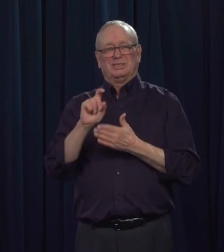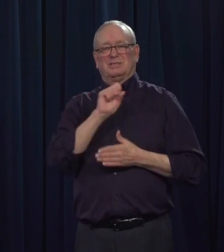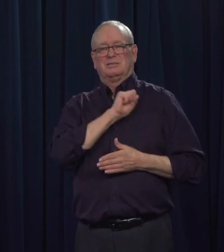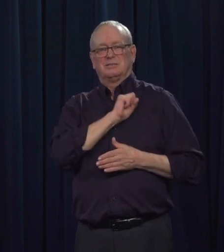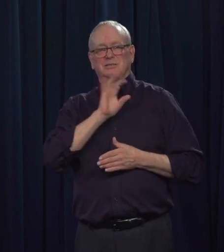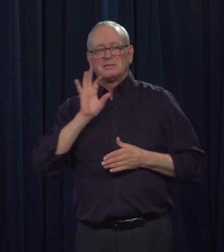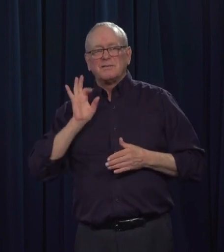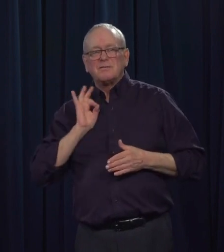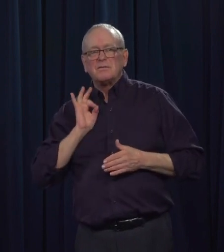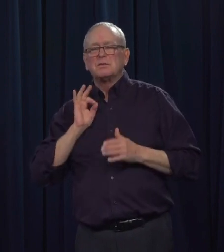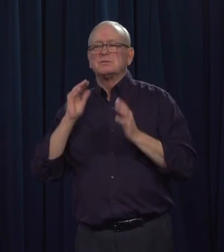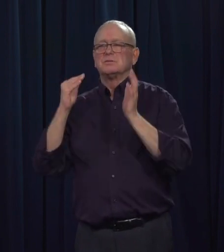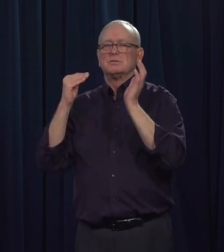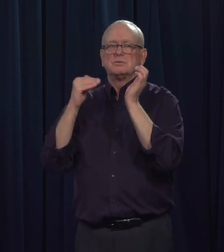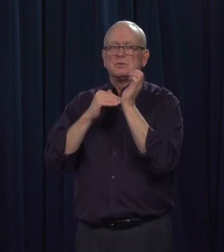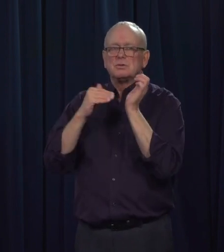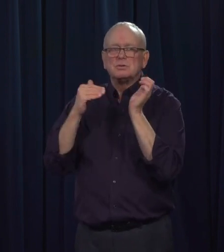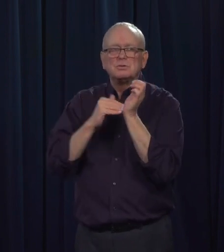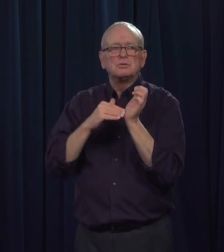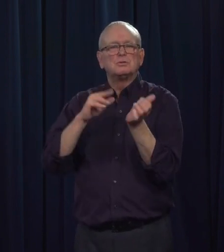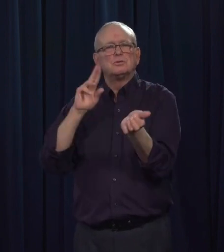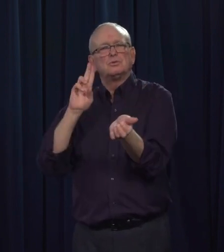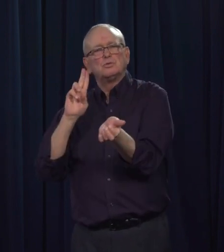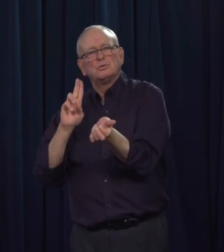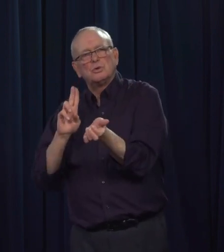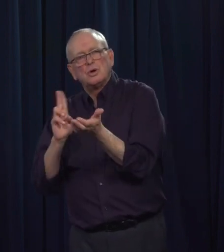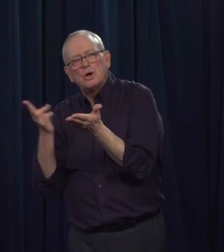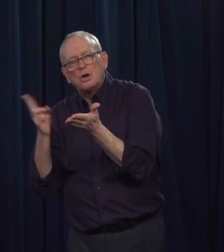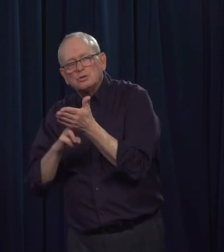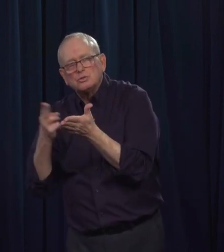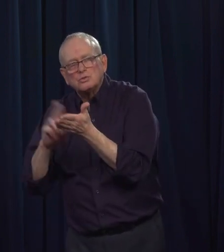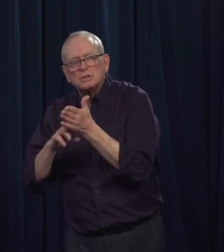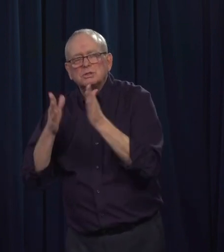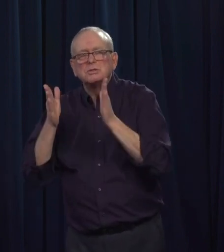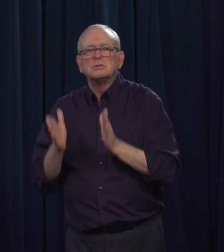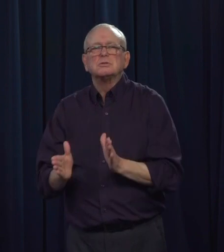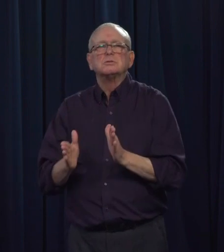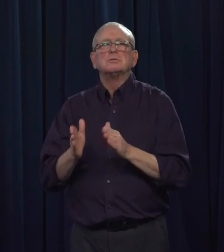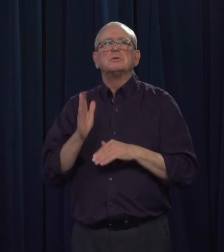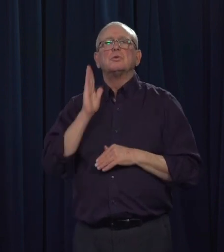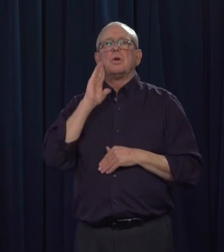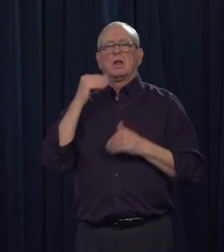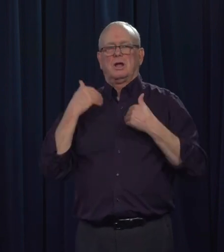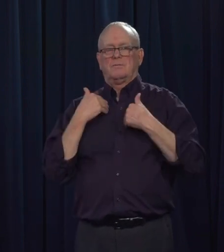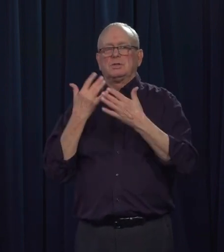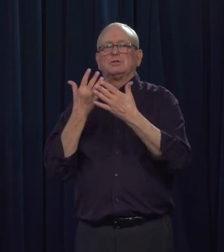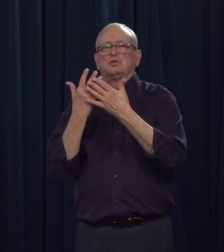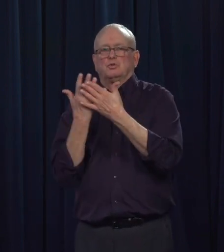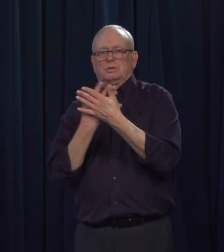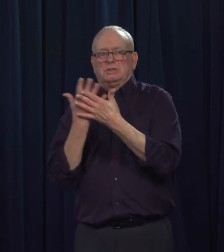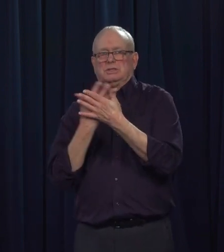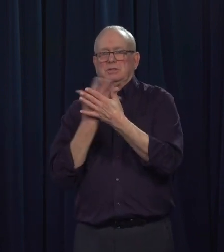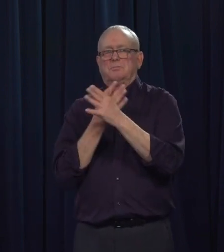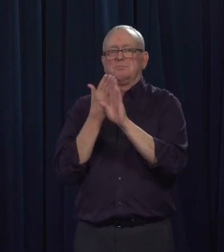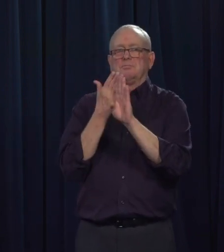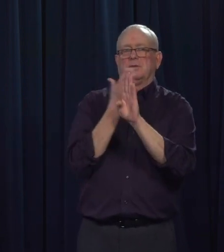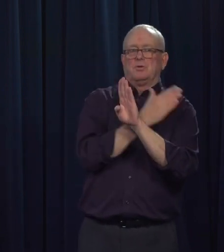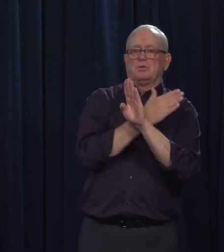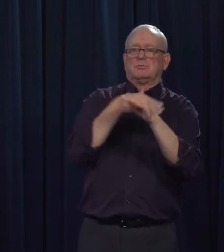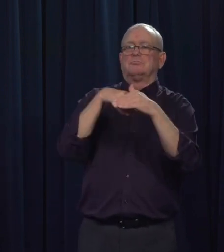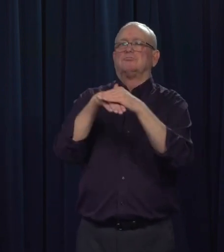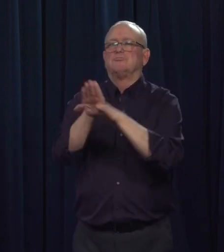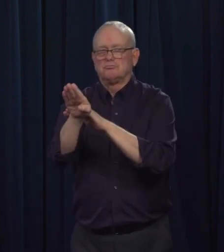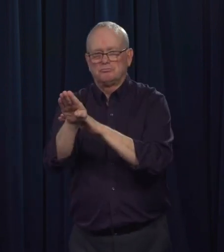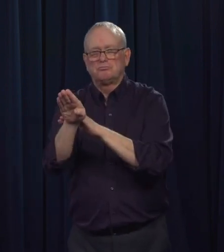before starting their shift. They will be met at the entrance, given a temperature check, and asked to complete a short questionnaire